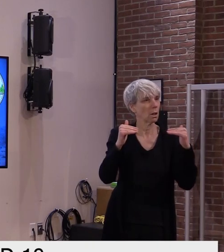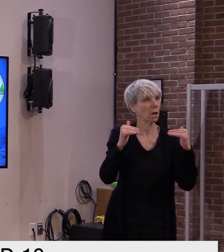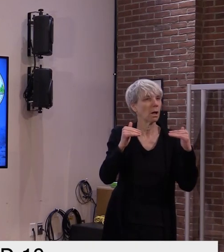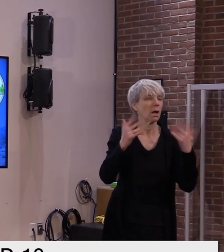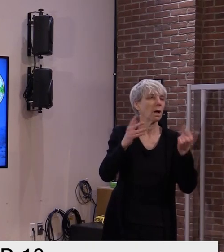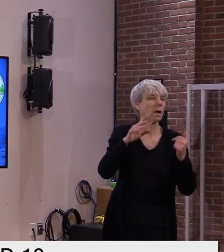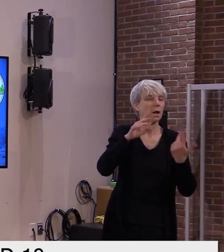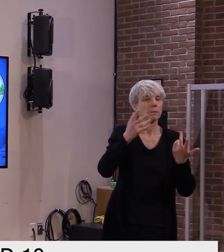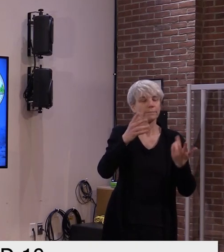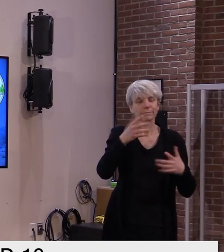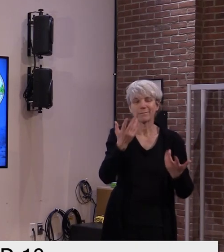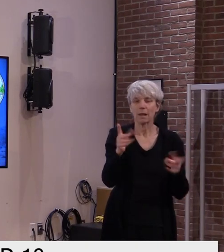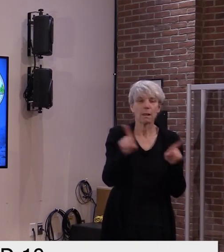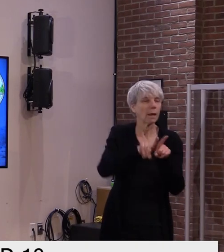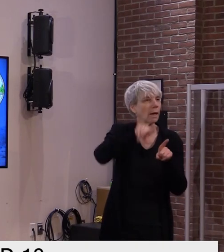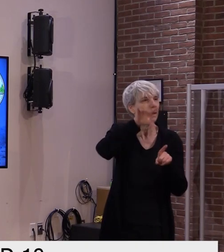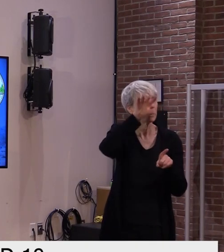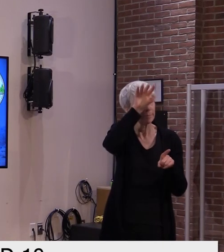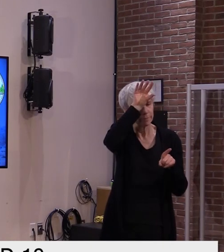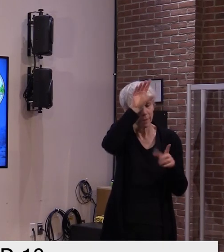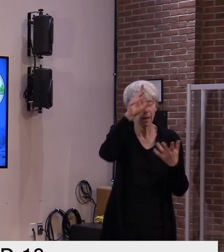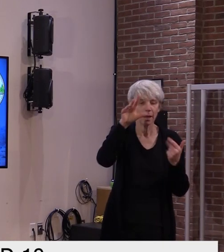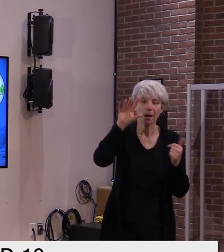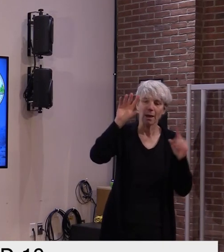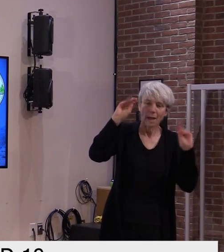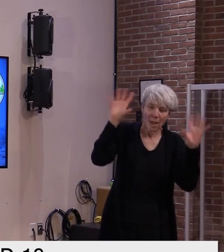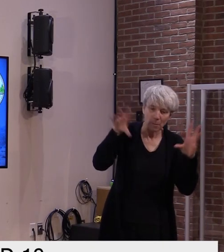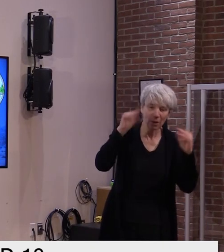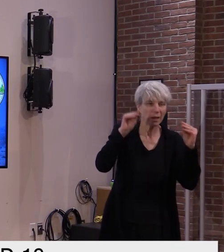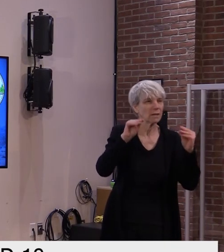or first responders, then